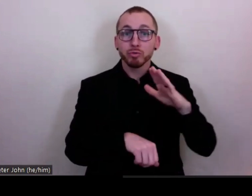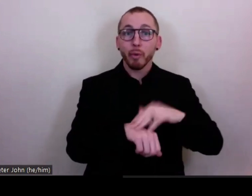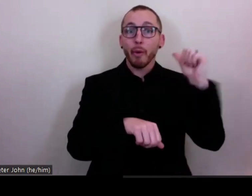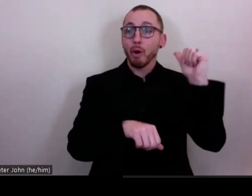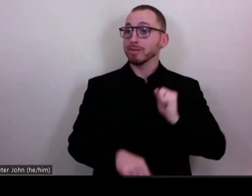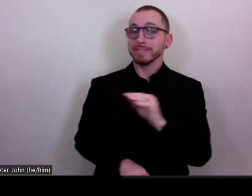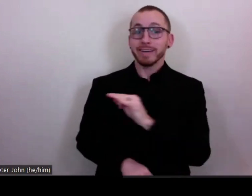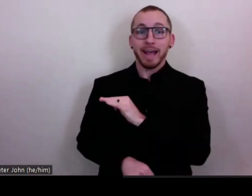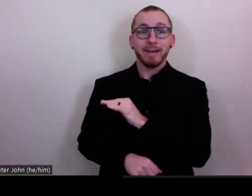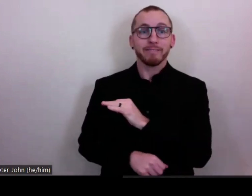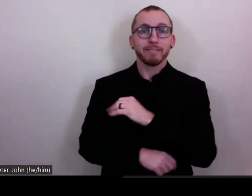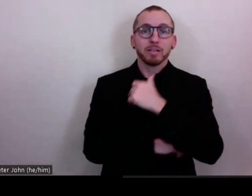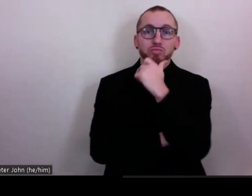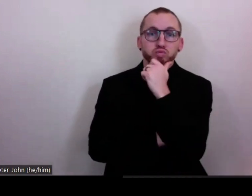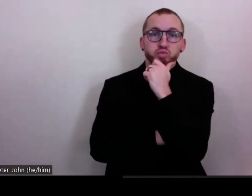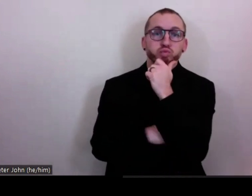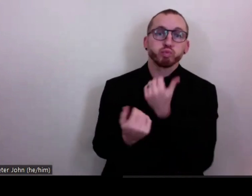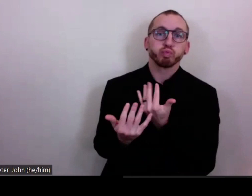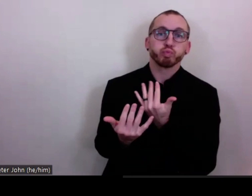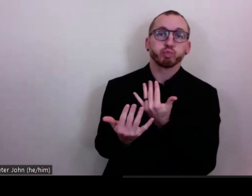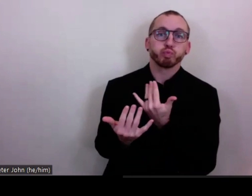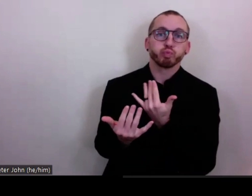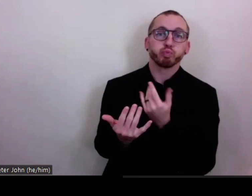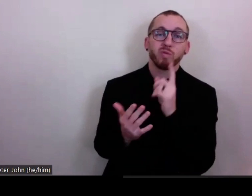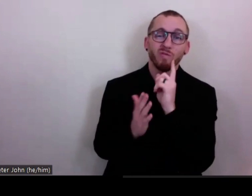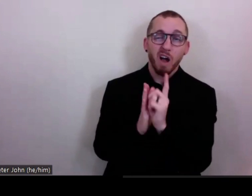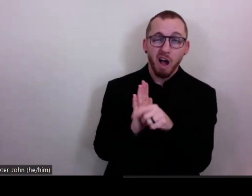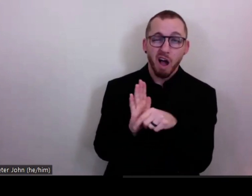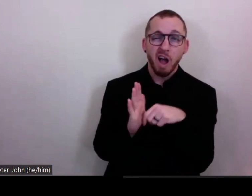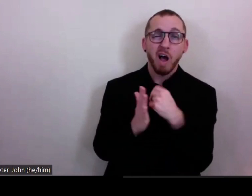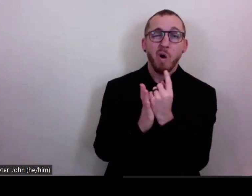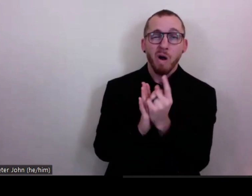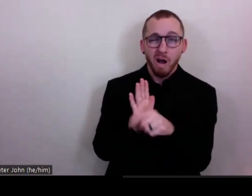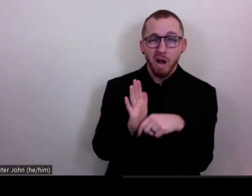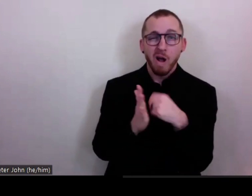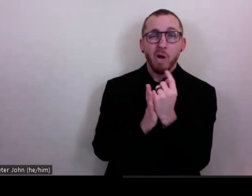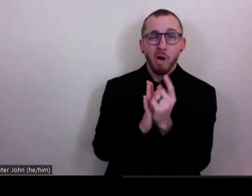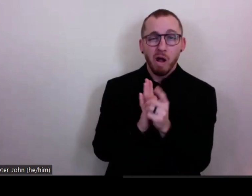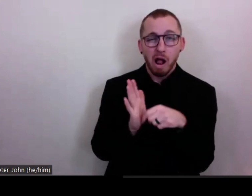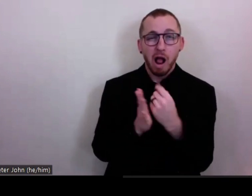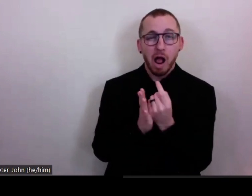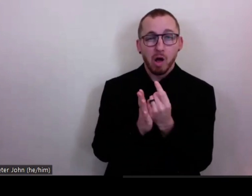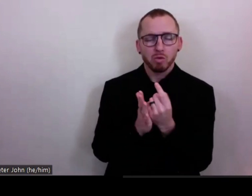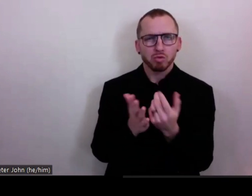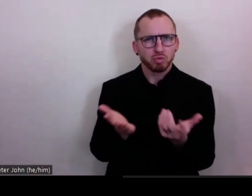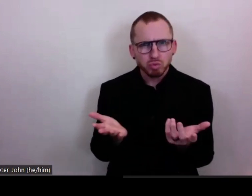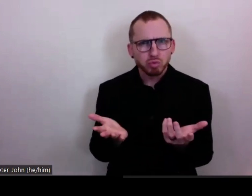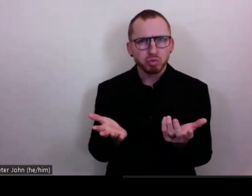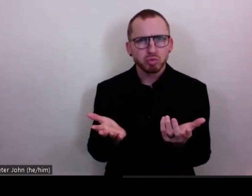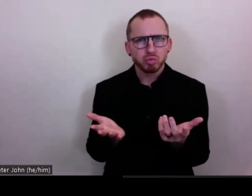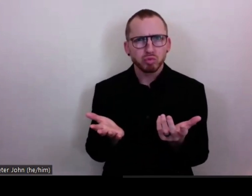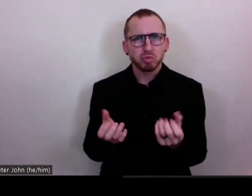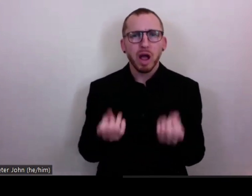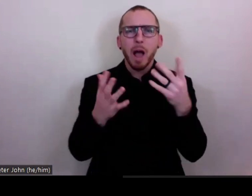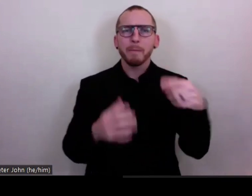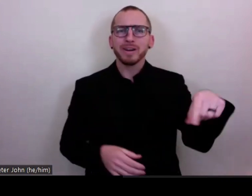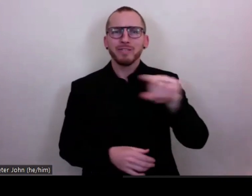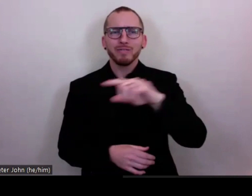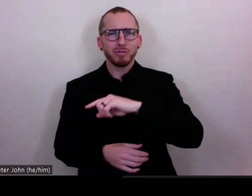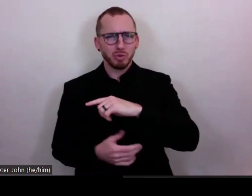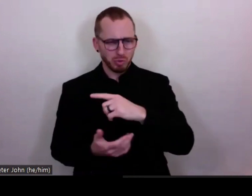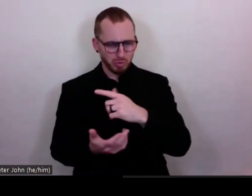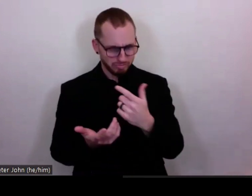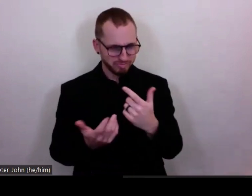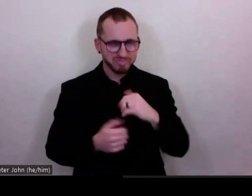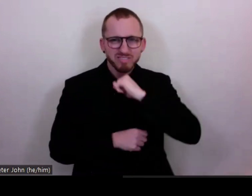And that's only part of it. How many of you would like to have your body exposed to be cleaned? I know I'm